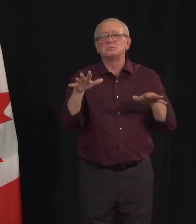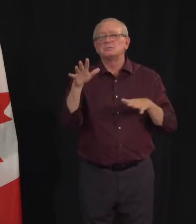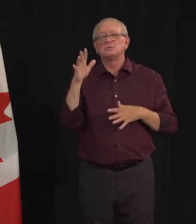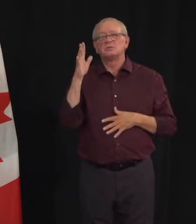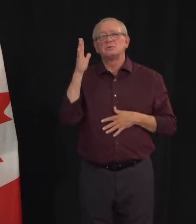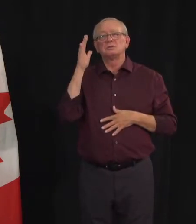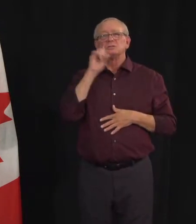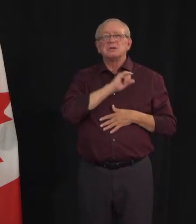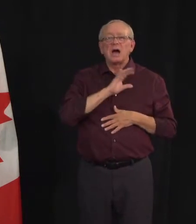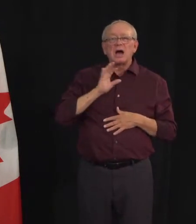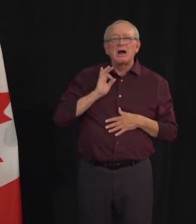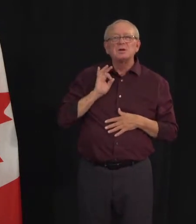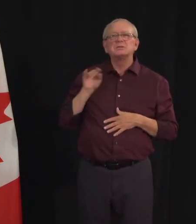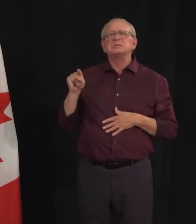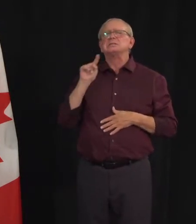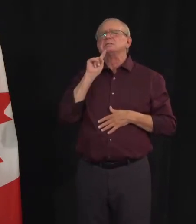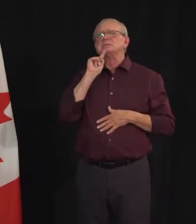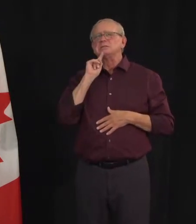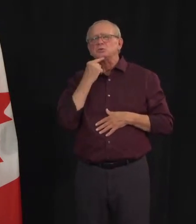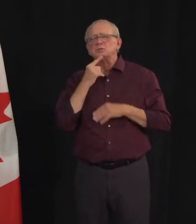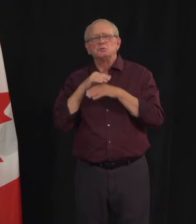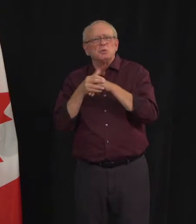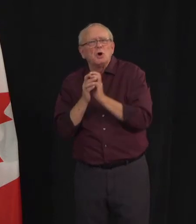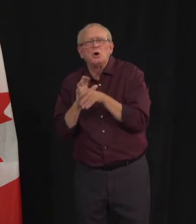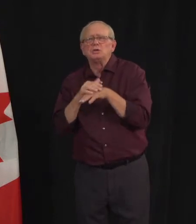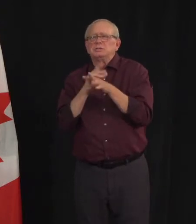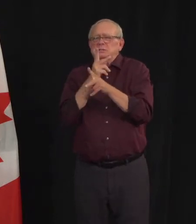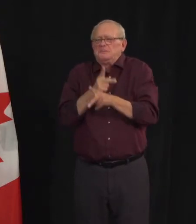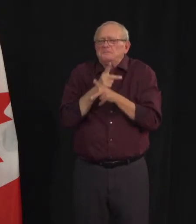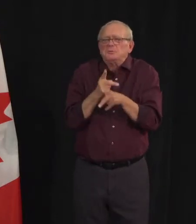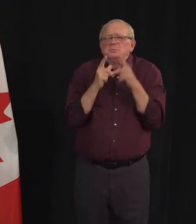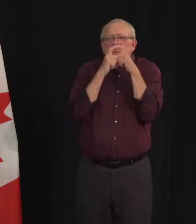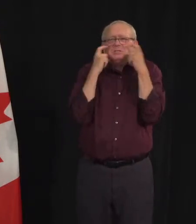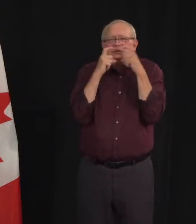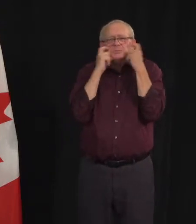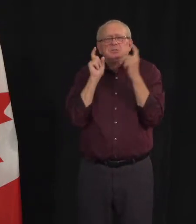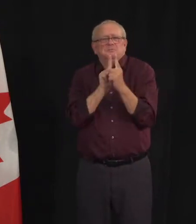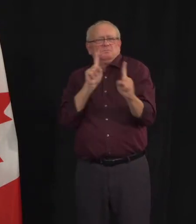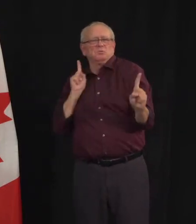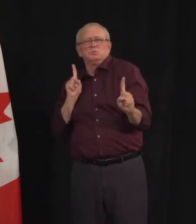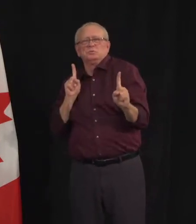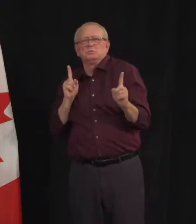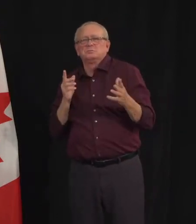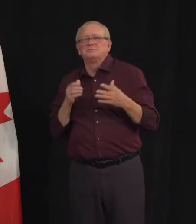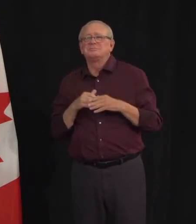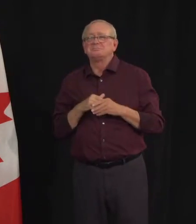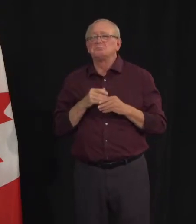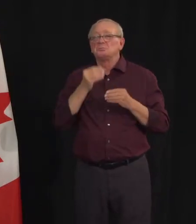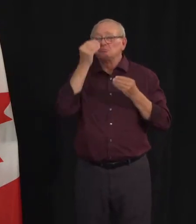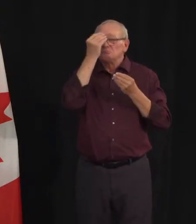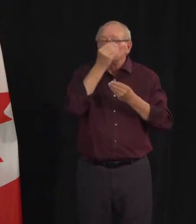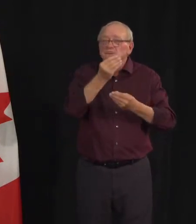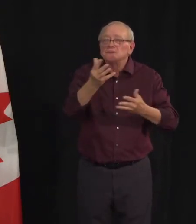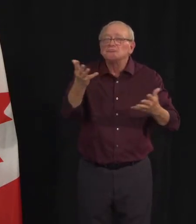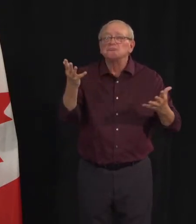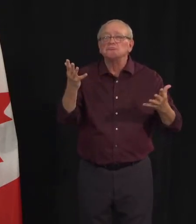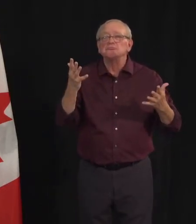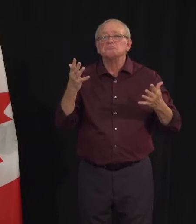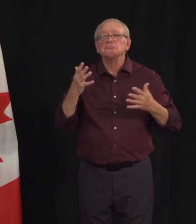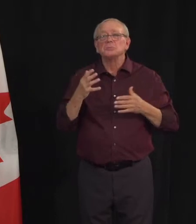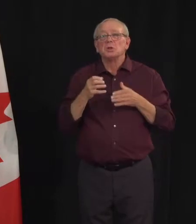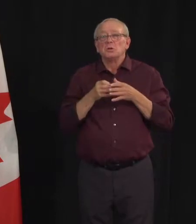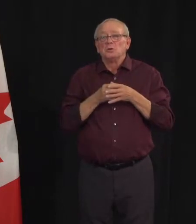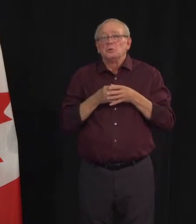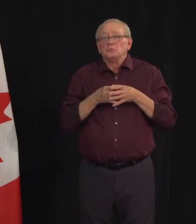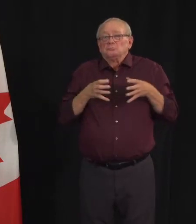taking while working in these facilities. And so at this time, it doesn't look like there has been a significant impact with respect to